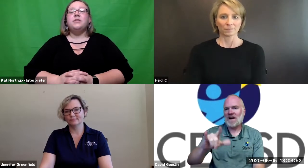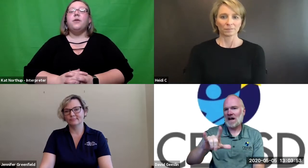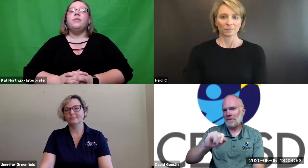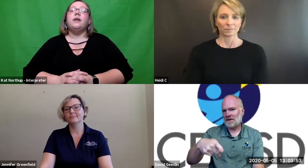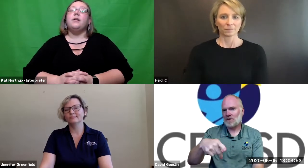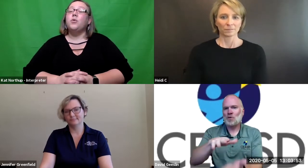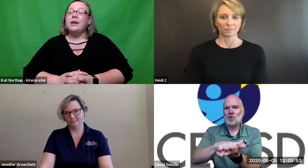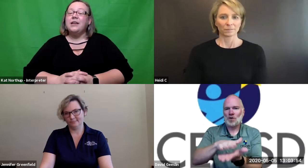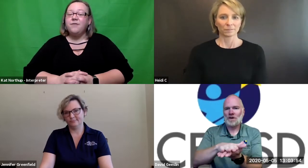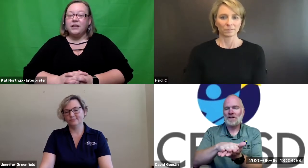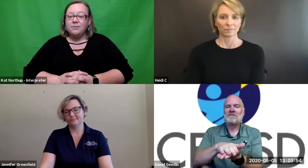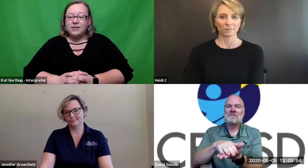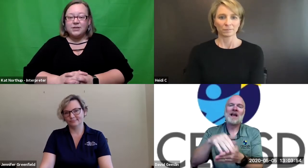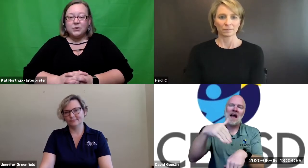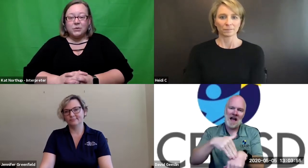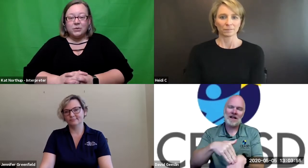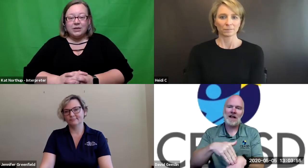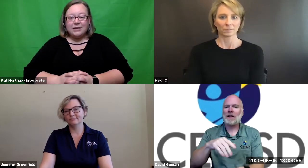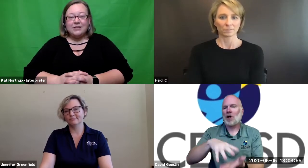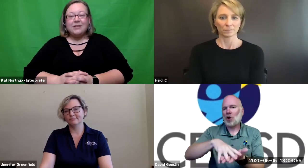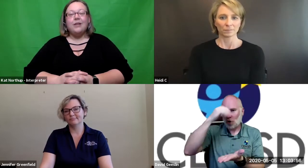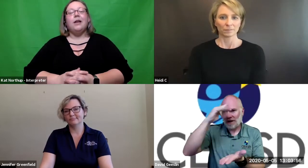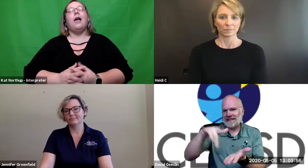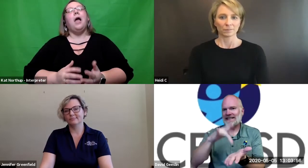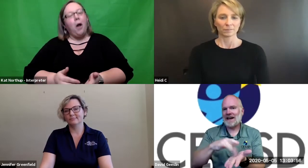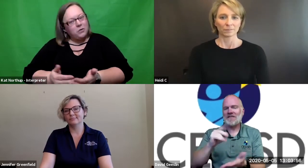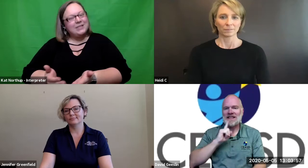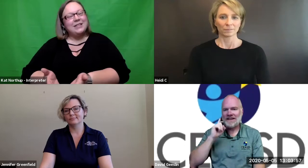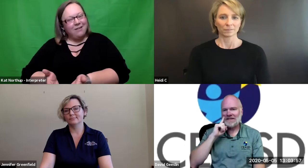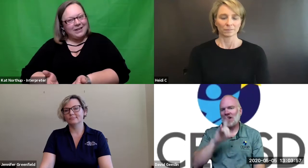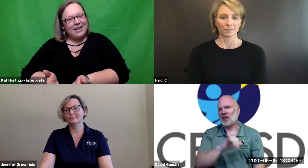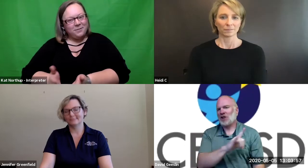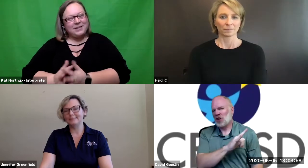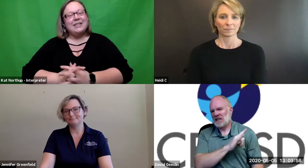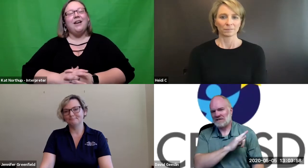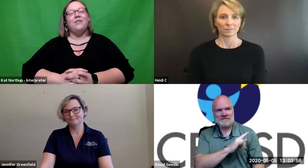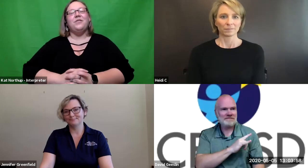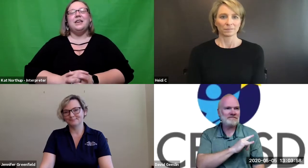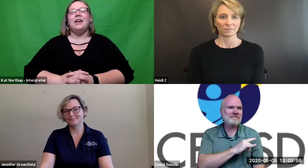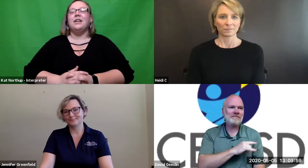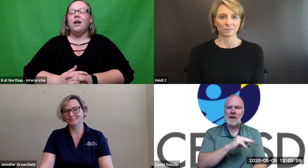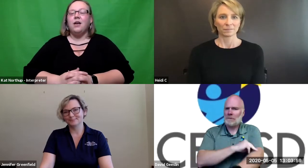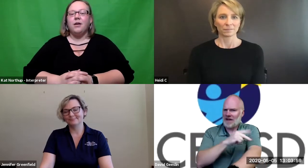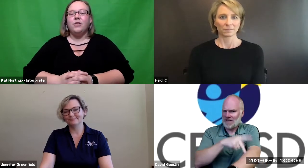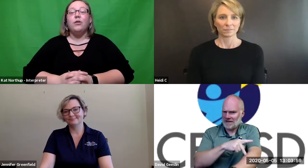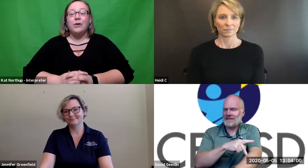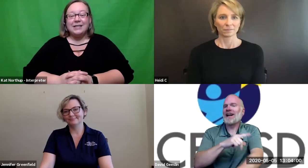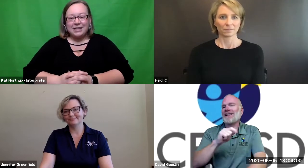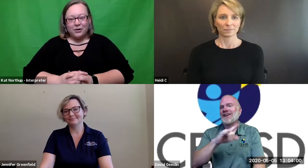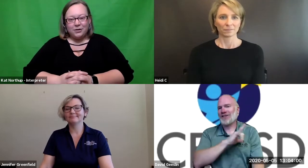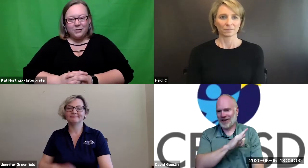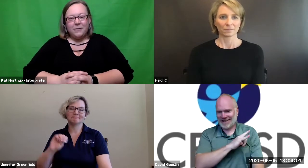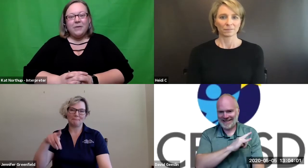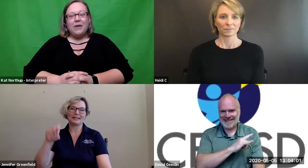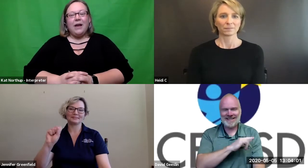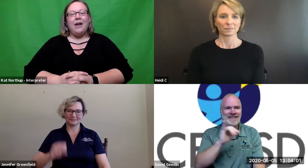who is from the Marie Phillips School, hosted on campus of the Learning